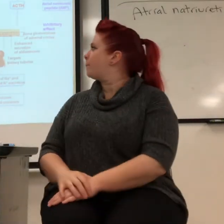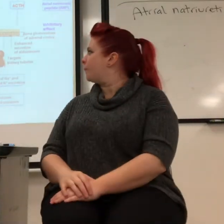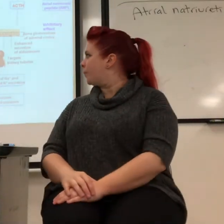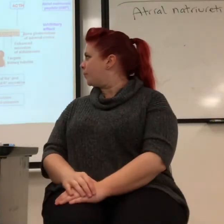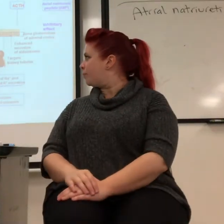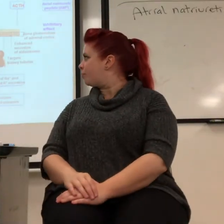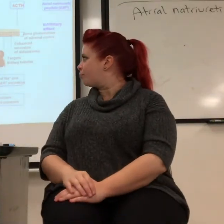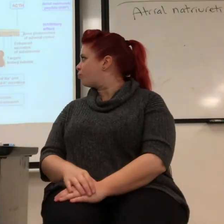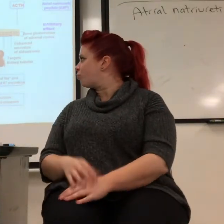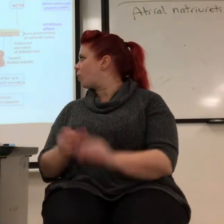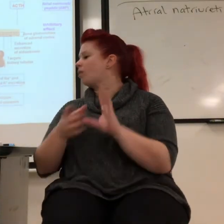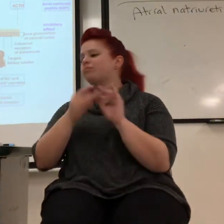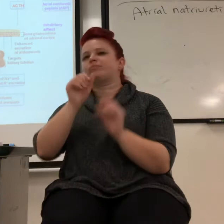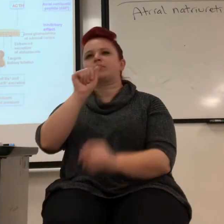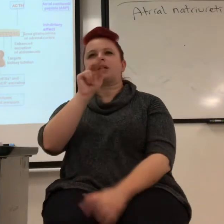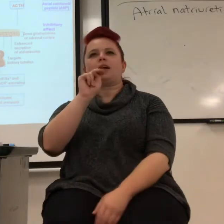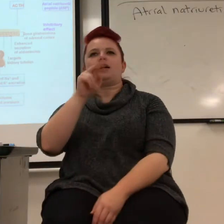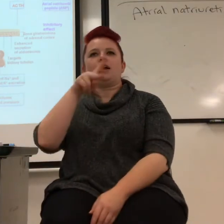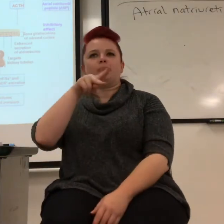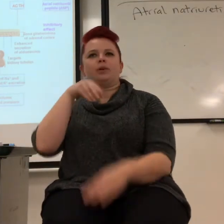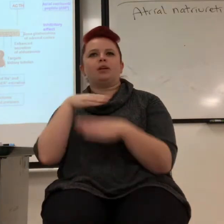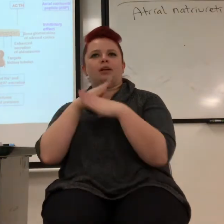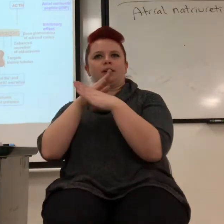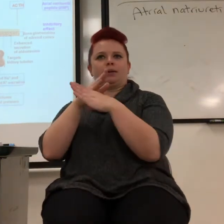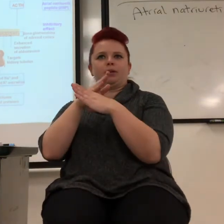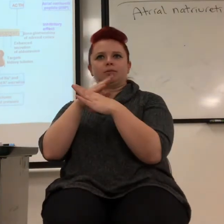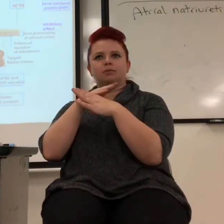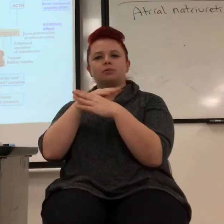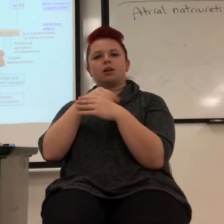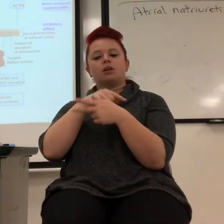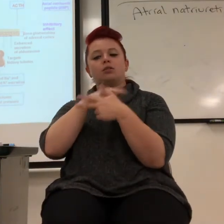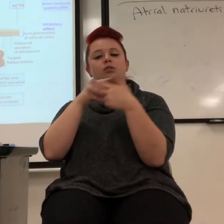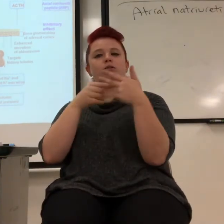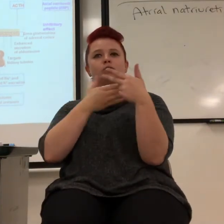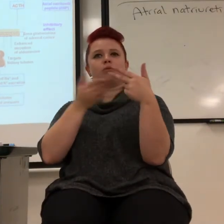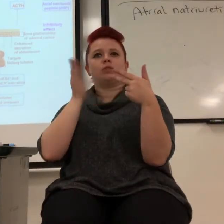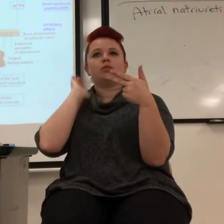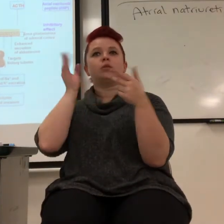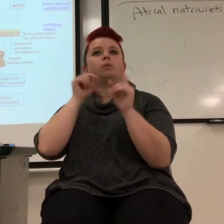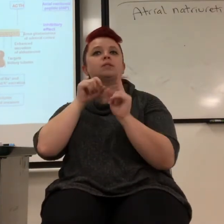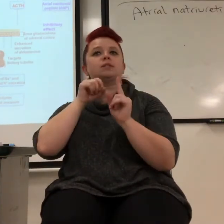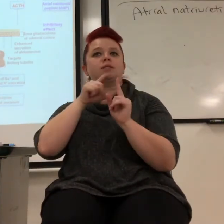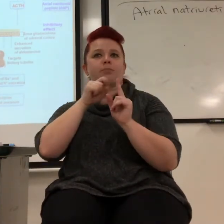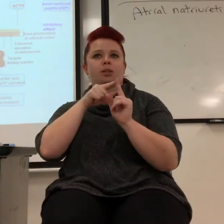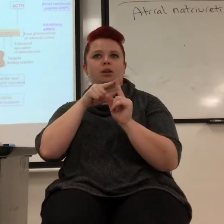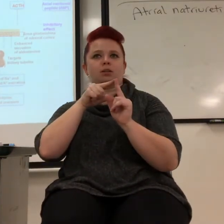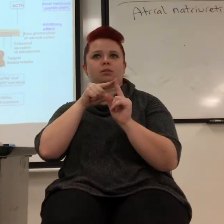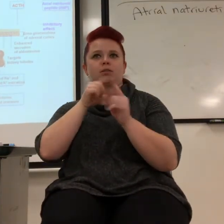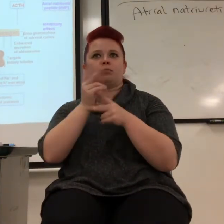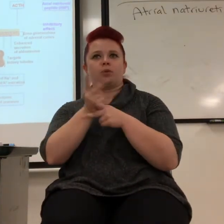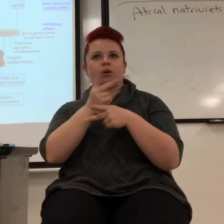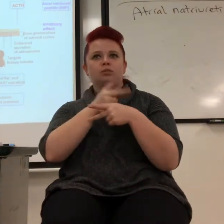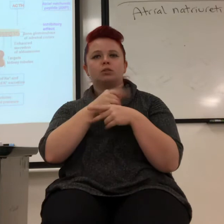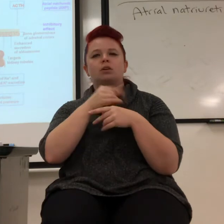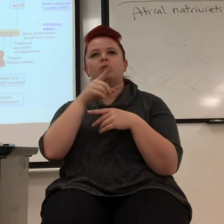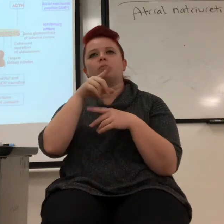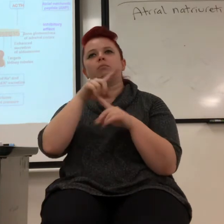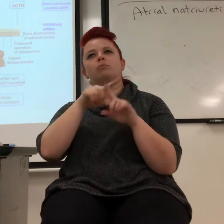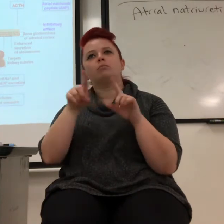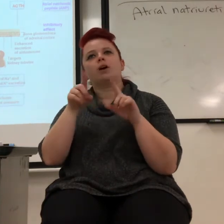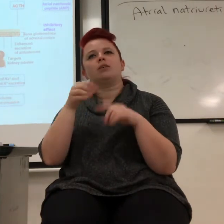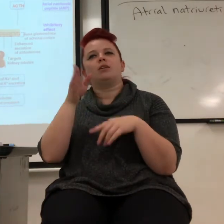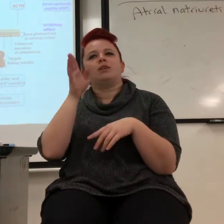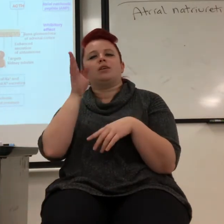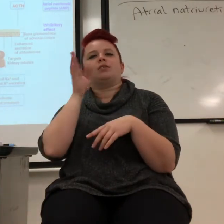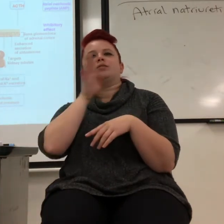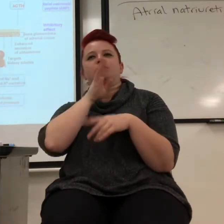Mentioned AMP, that inhibits it. These three things will stimulate it. But to talk about atrial natriuretic peptide, where does that